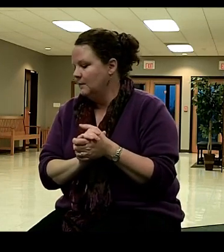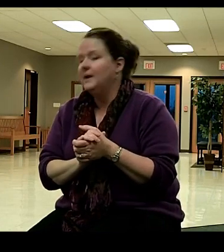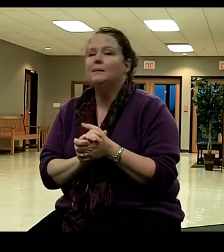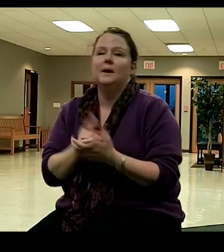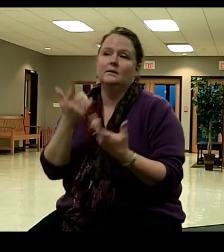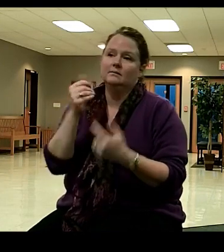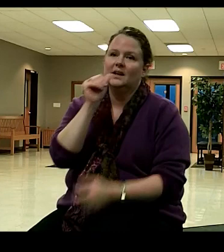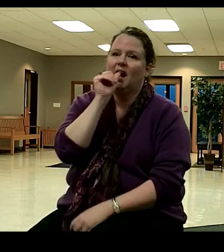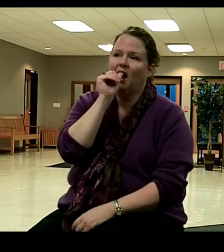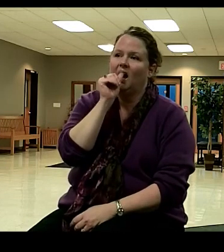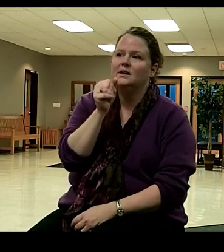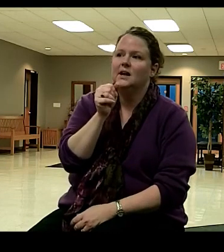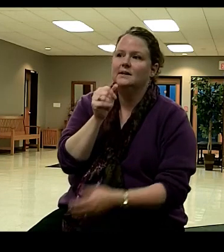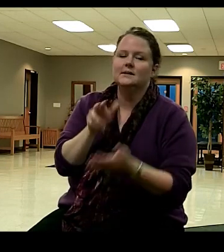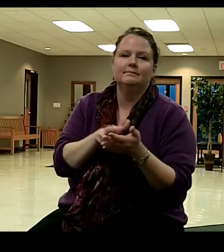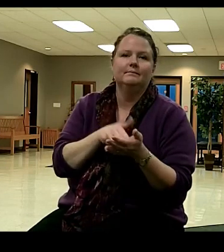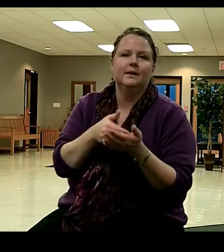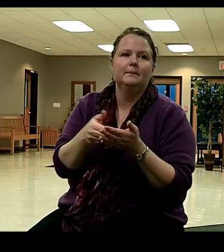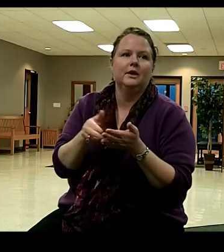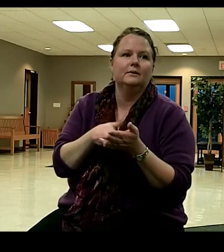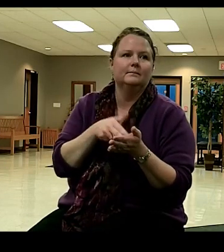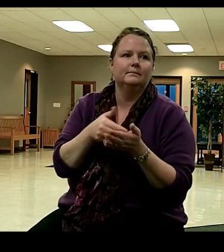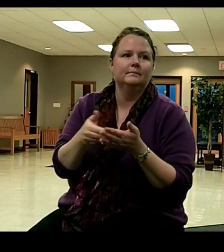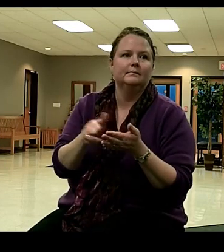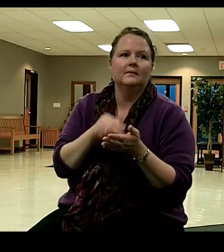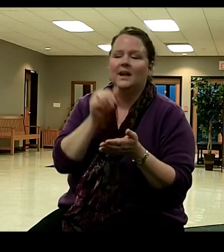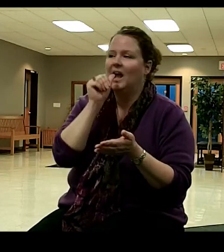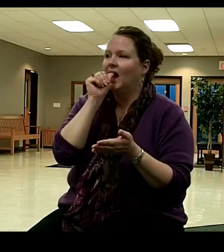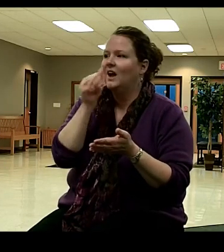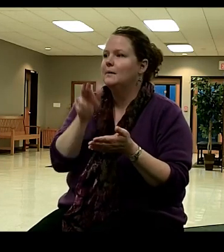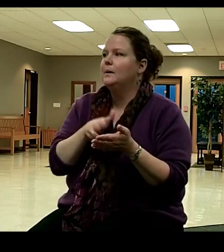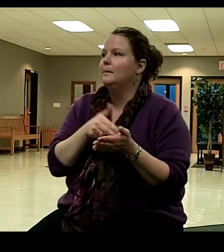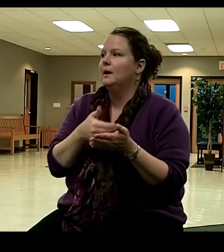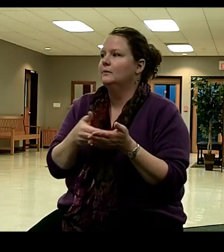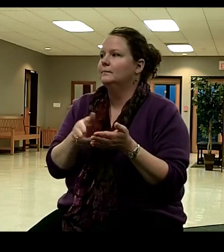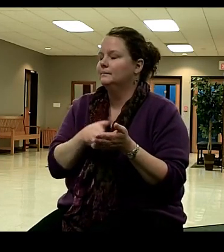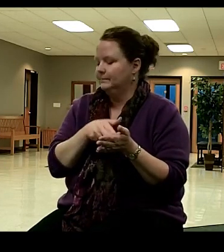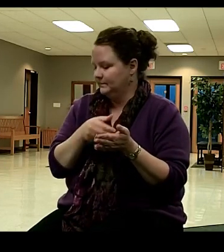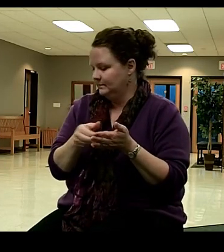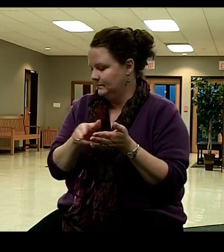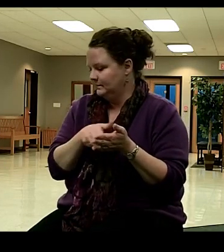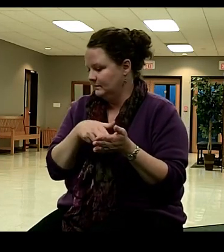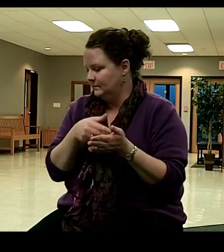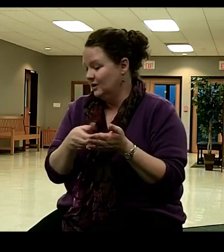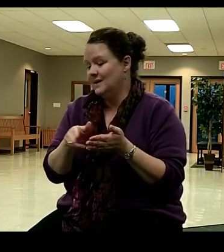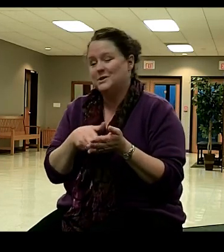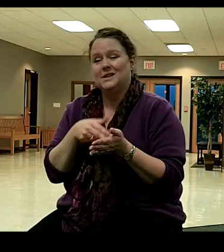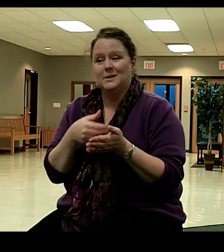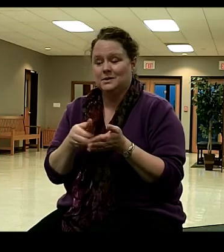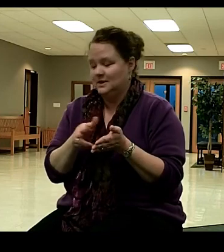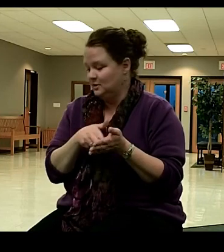Peanut butter. Nut and butter. Peanut butter. Don't know how much of that we'll see in